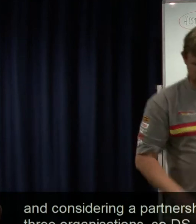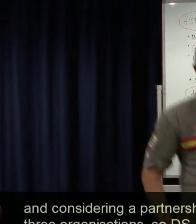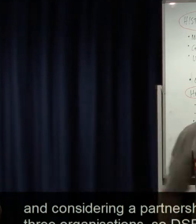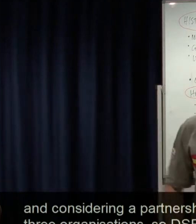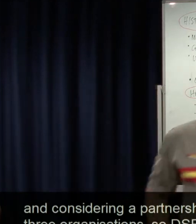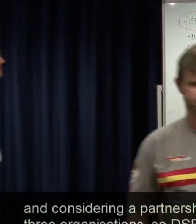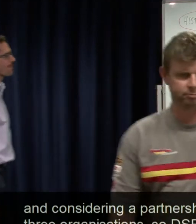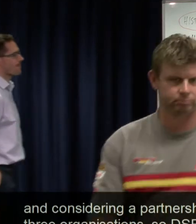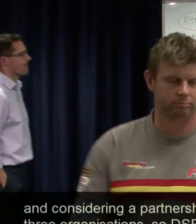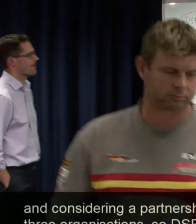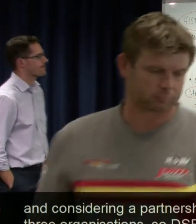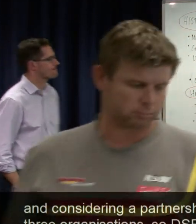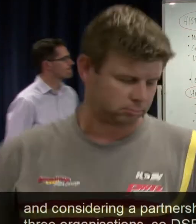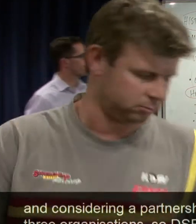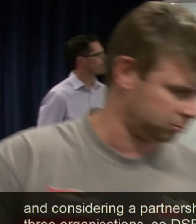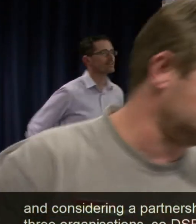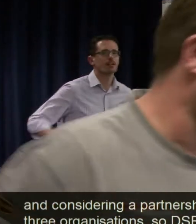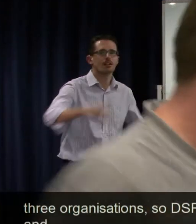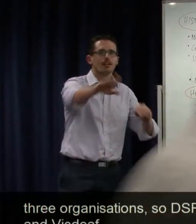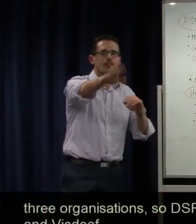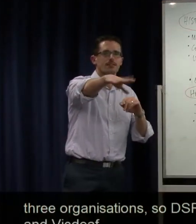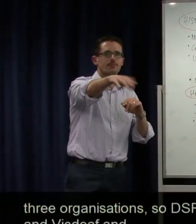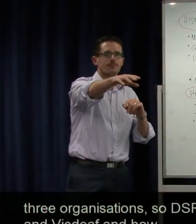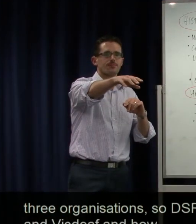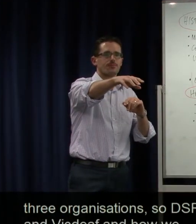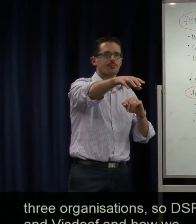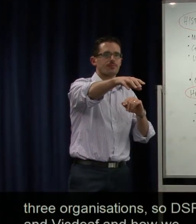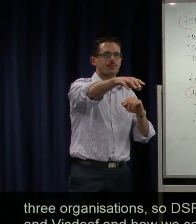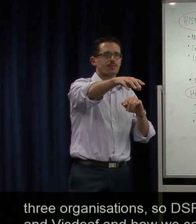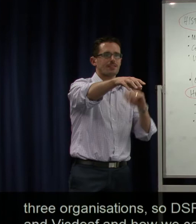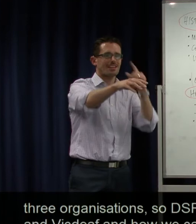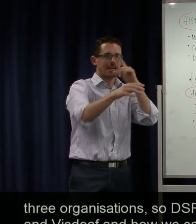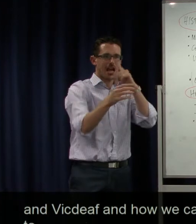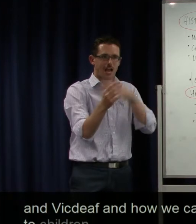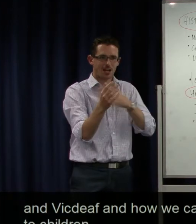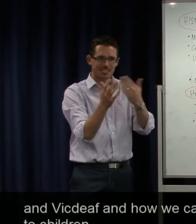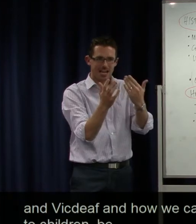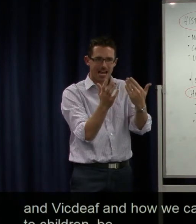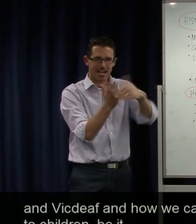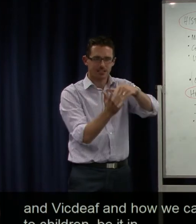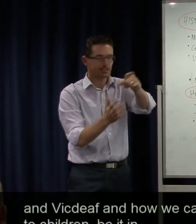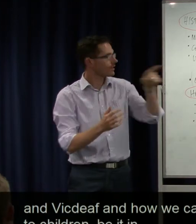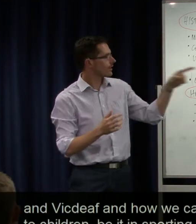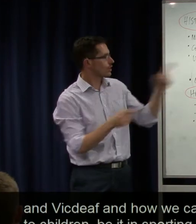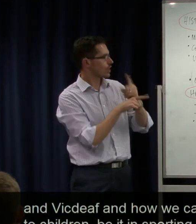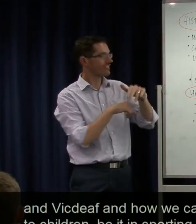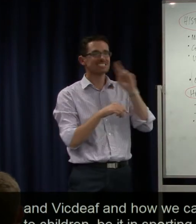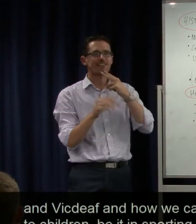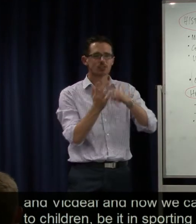and how we can provide services to children, be it sporting and other areas as well. James, can I just add there, you're